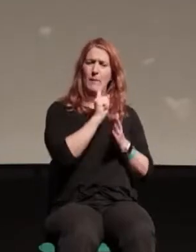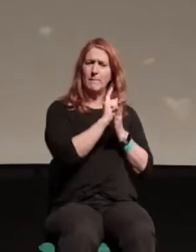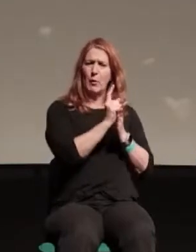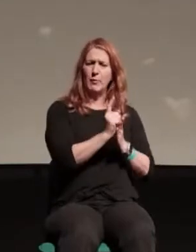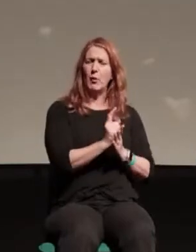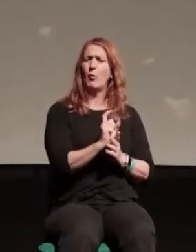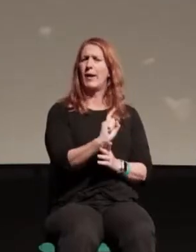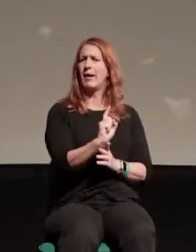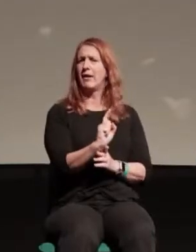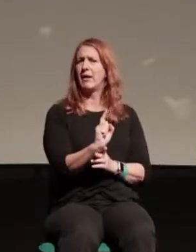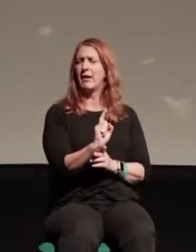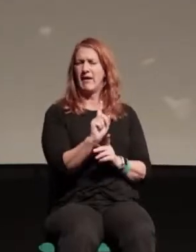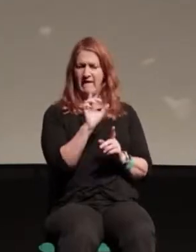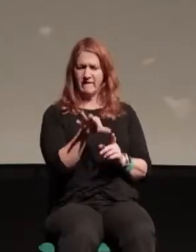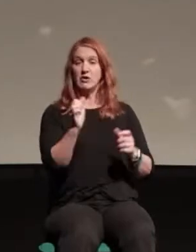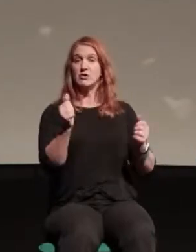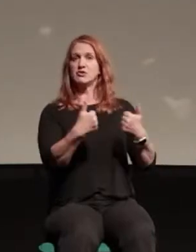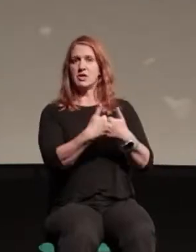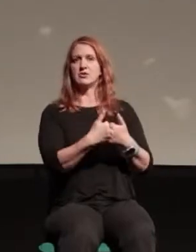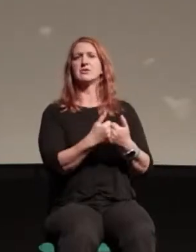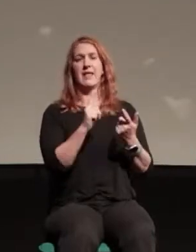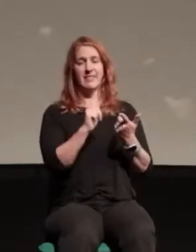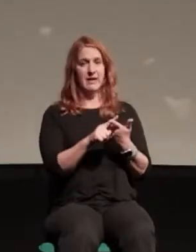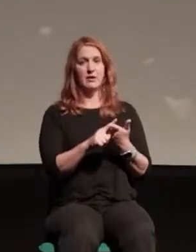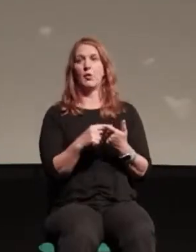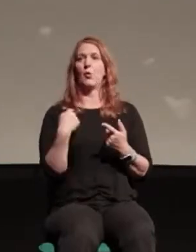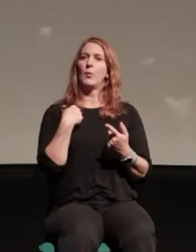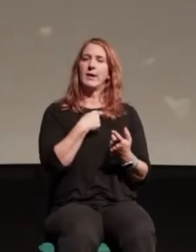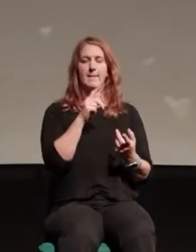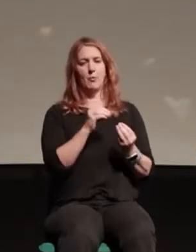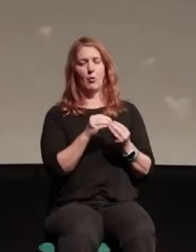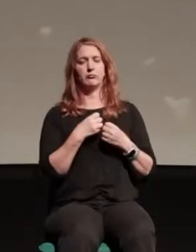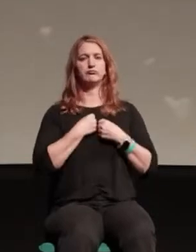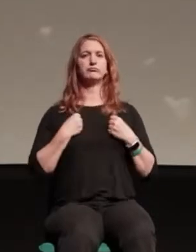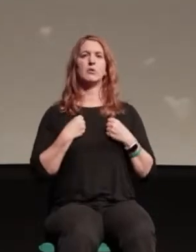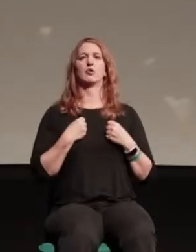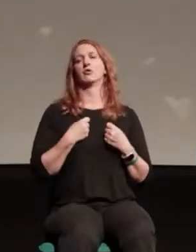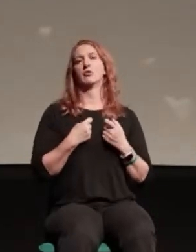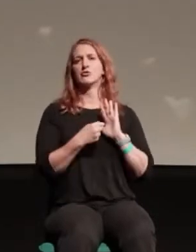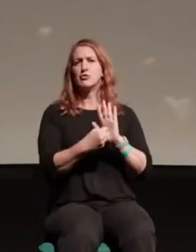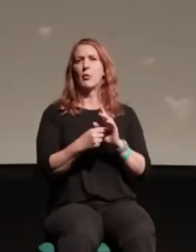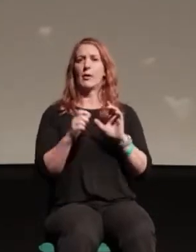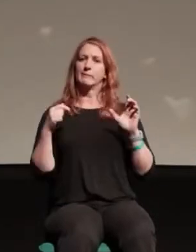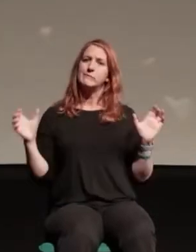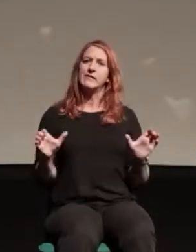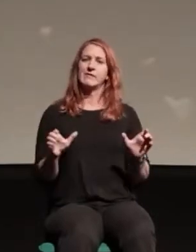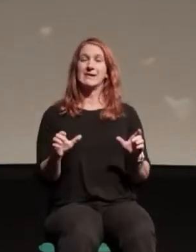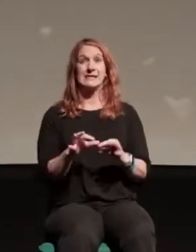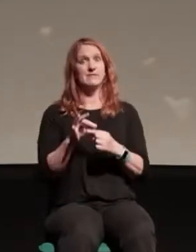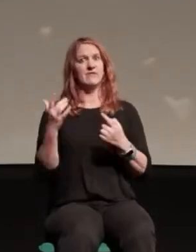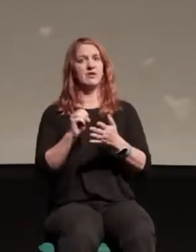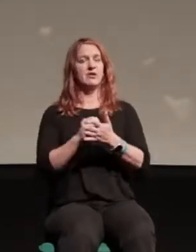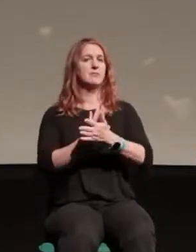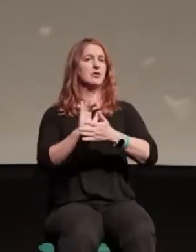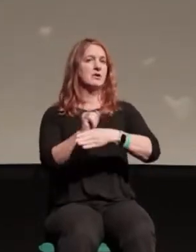been challenged and called to behave in a more transparent and collaborative manner. And particularly in the recent history,